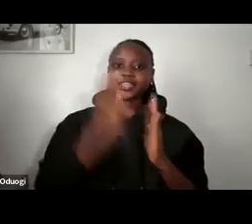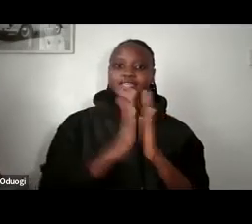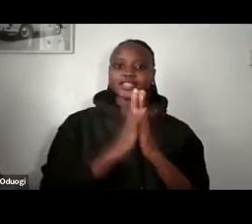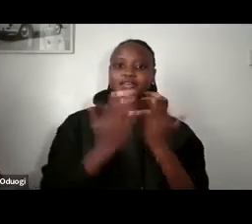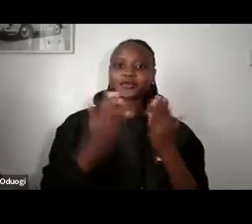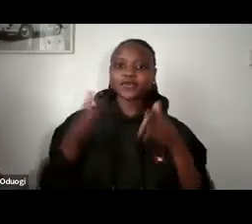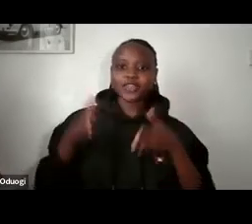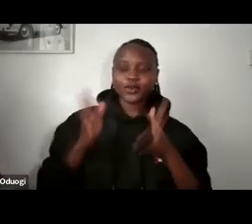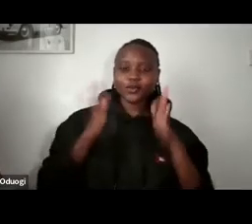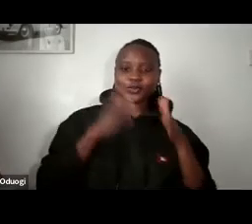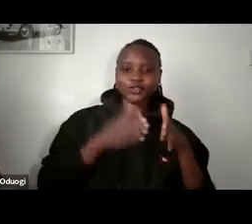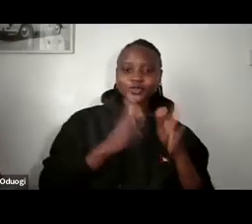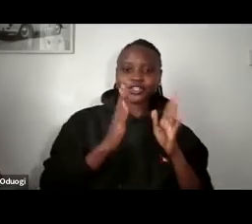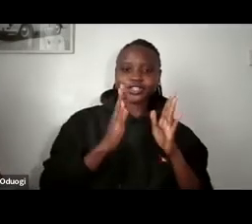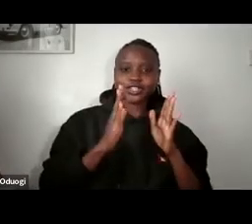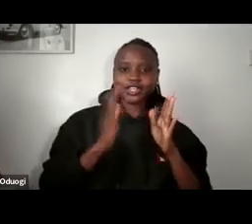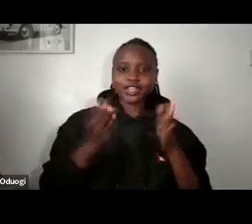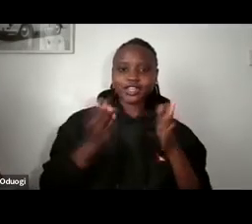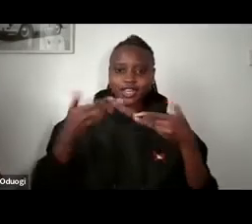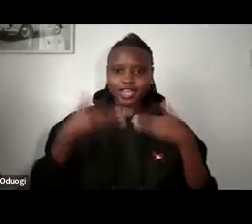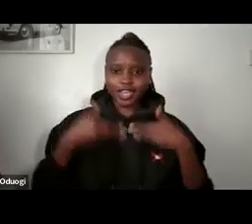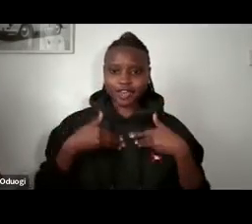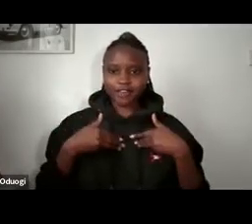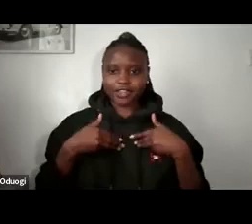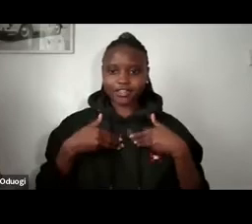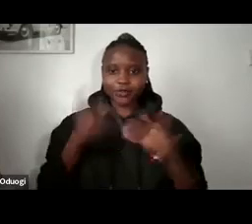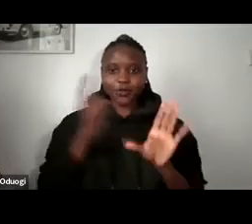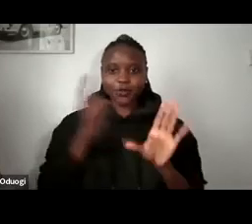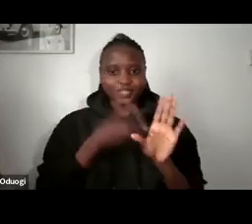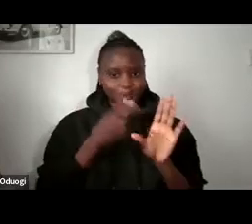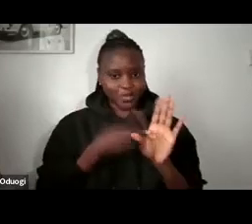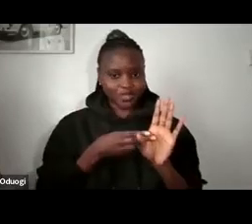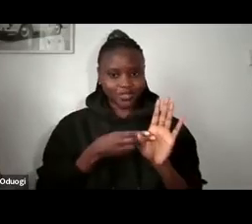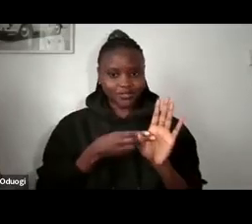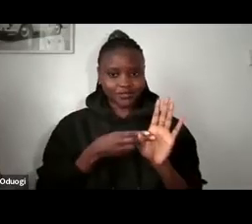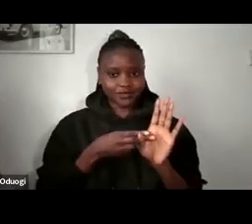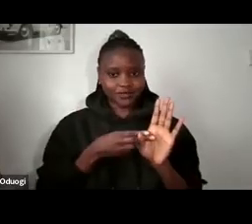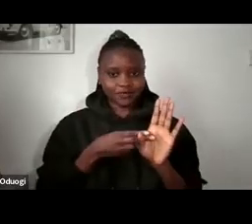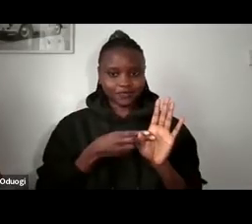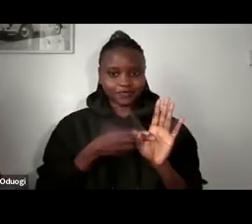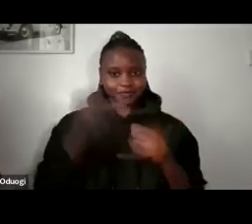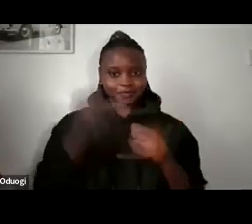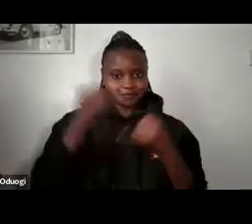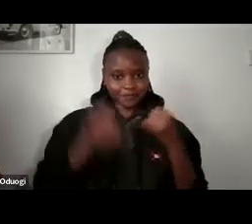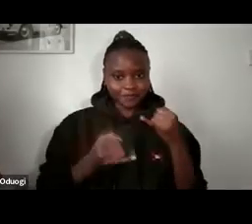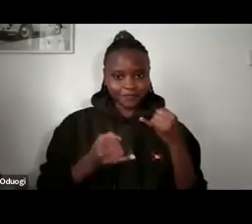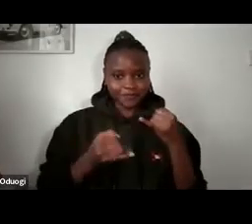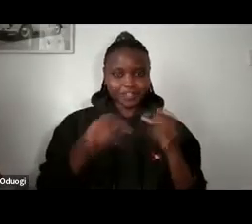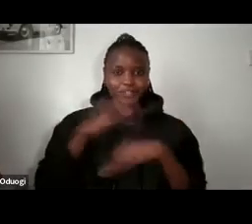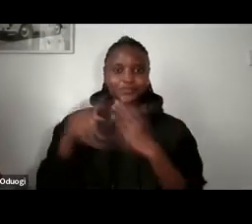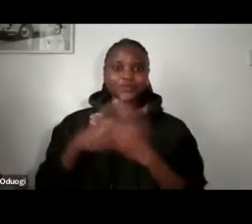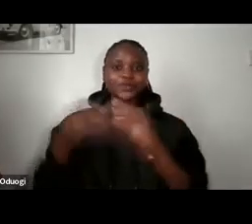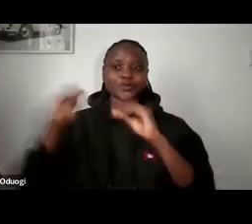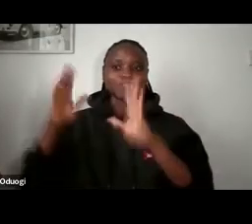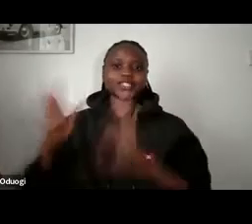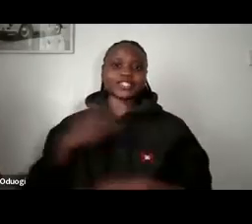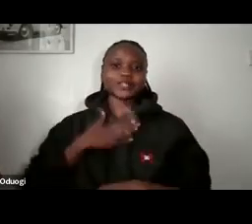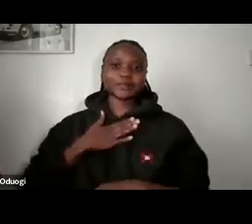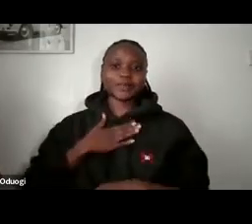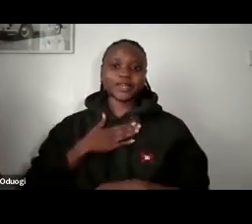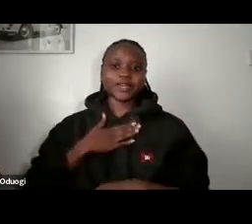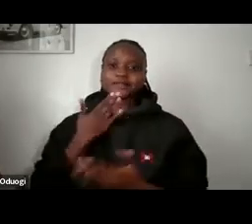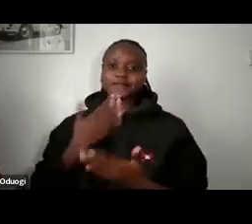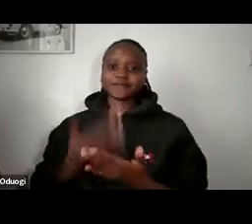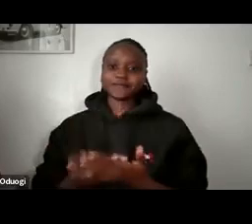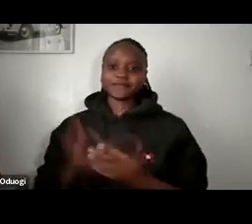opportunity they gave us to participate. Lastly, to all my teachers, thank you for the